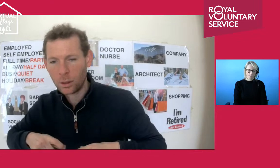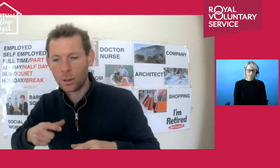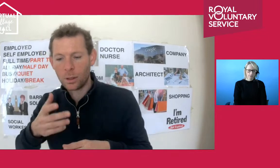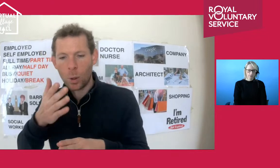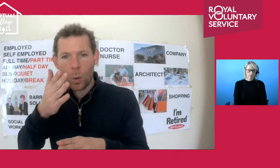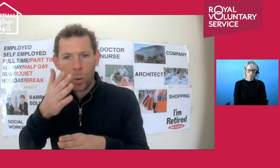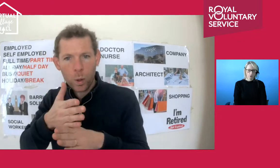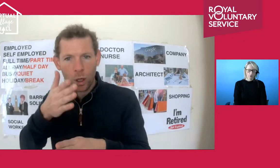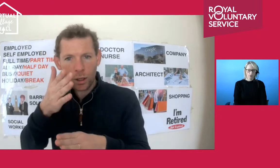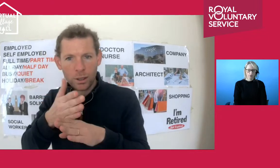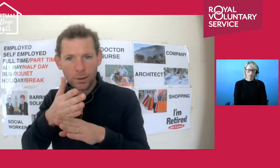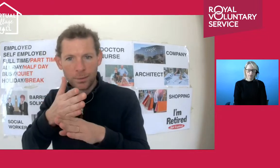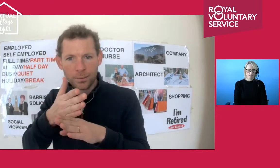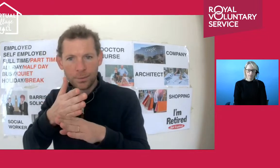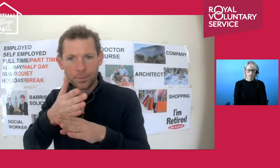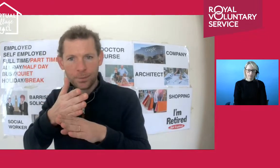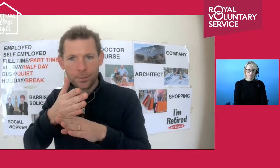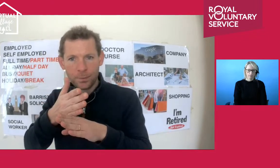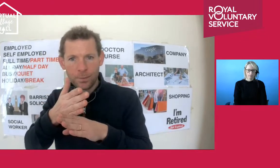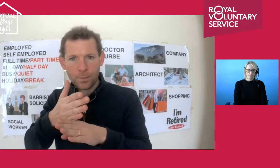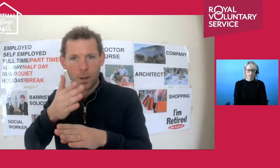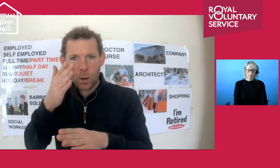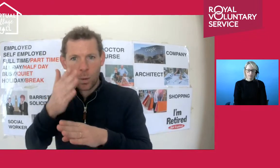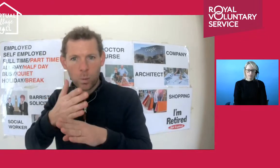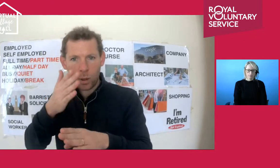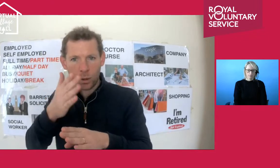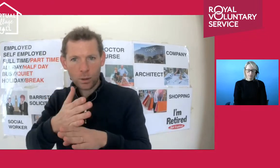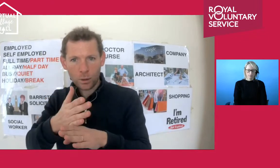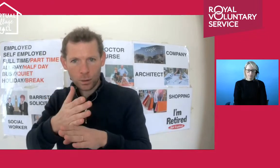social worker.